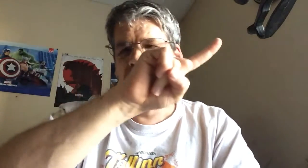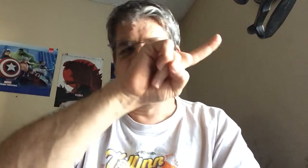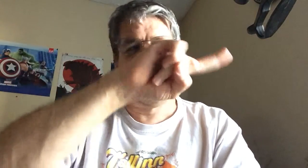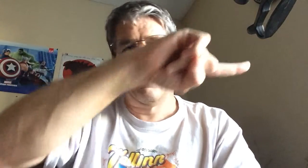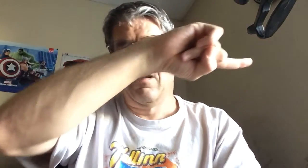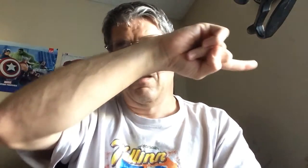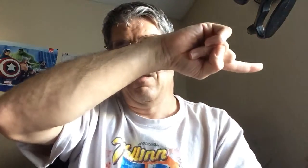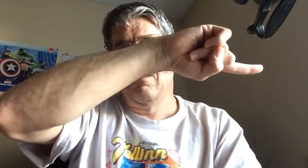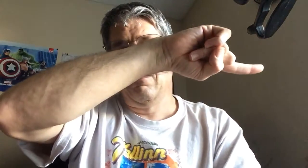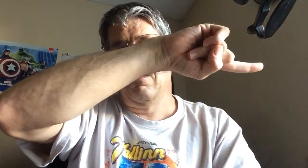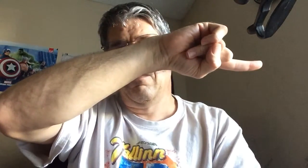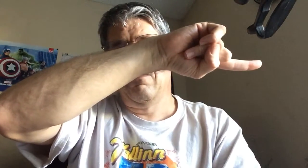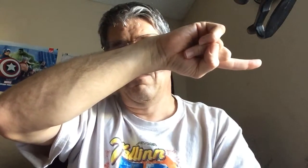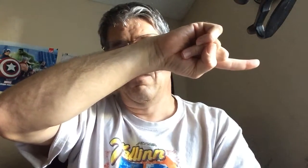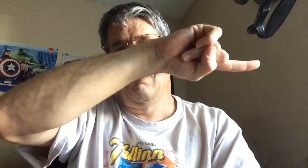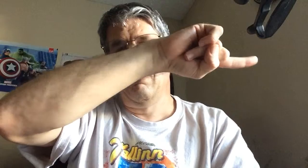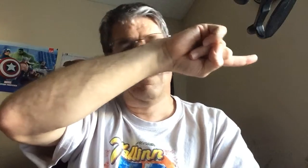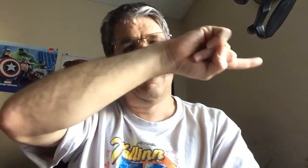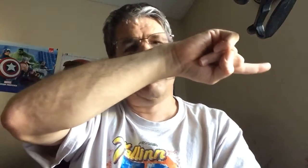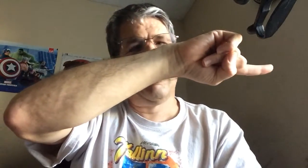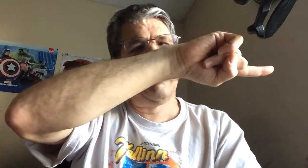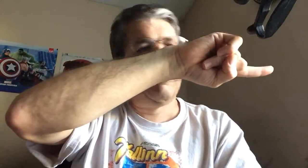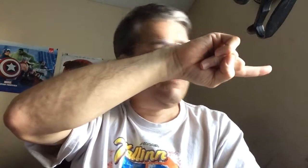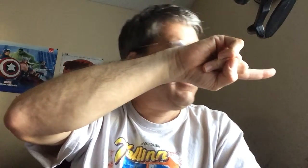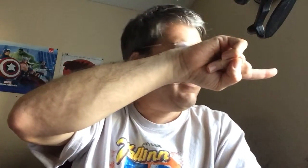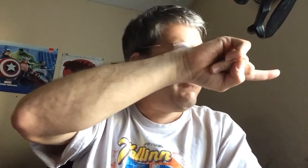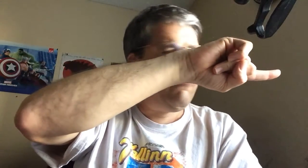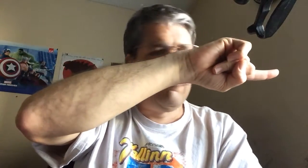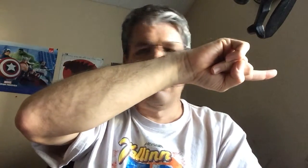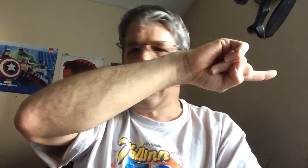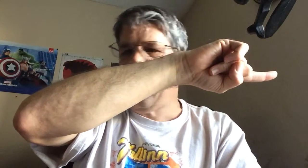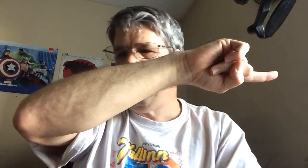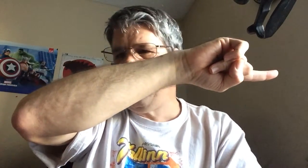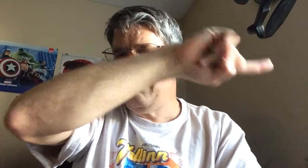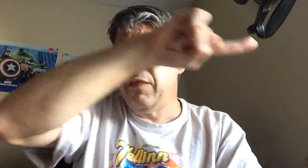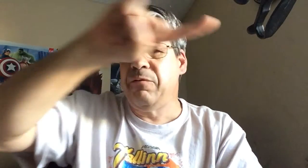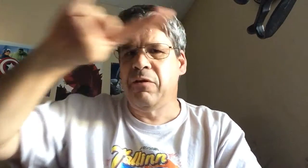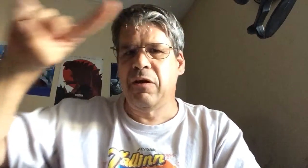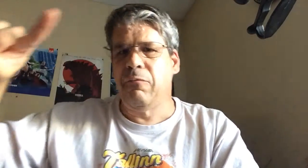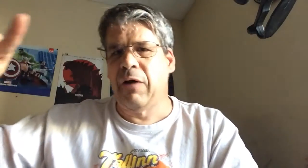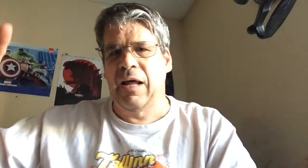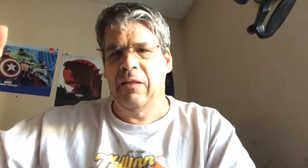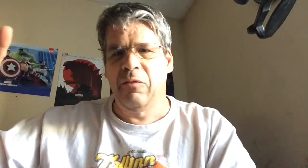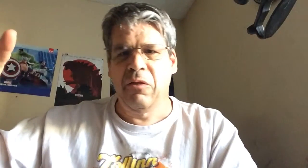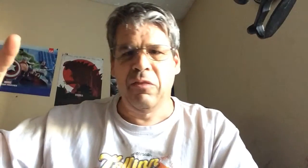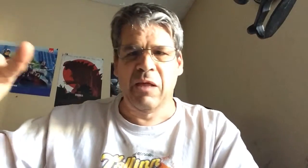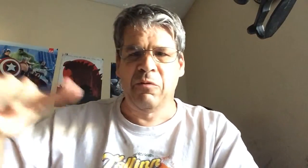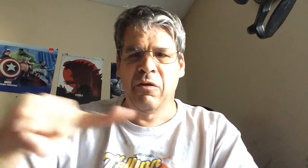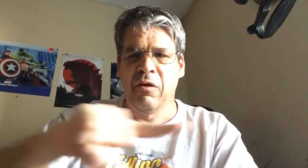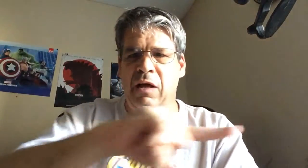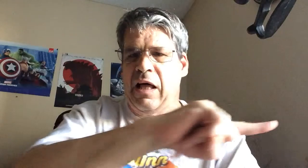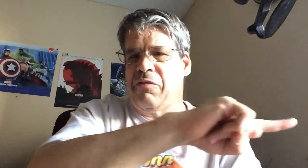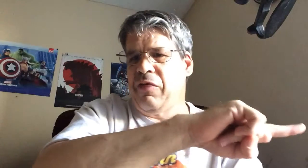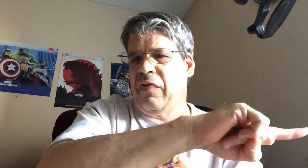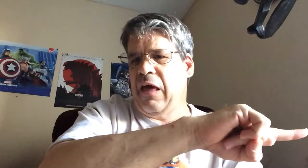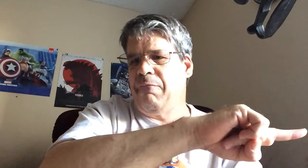Like go start left, then go right, then other left,